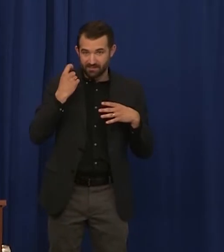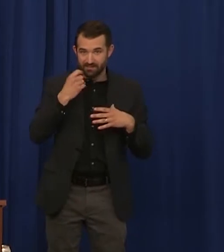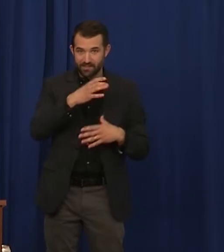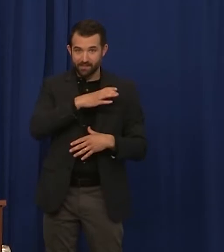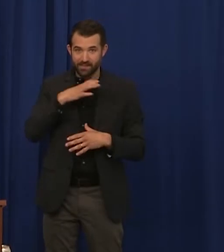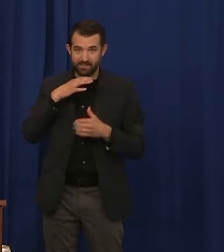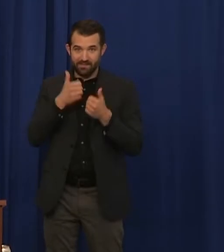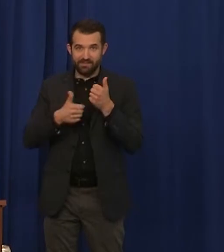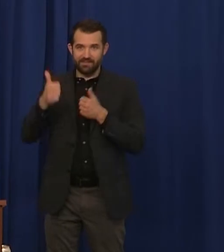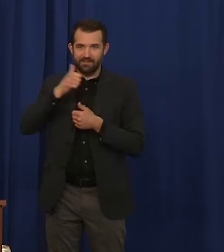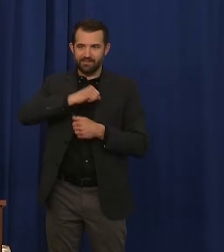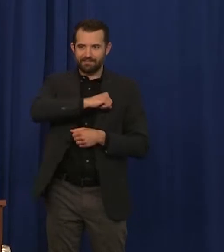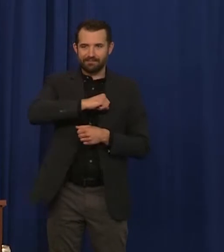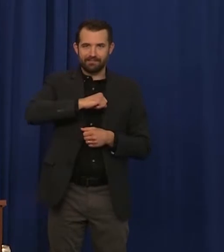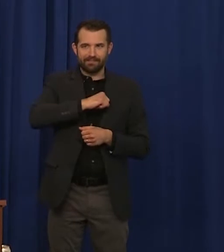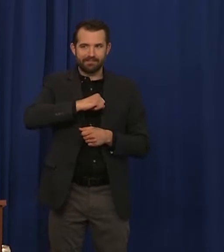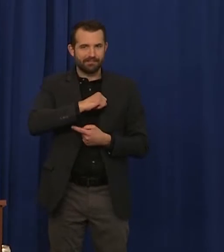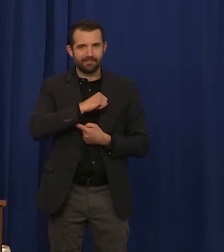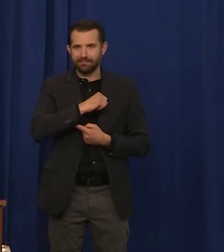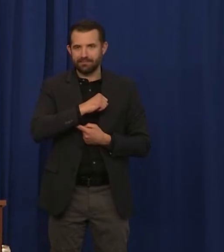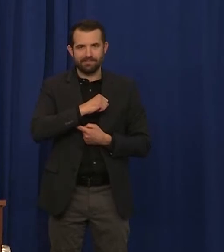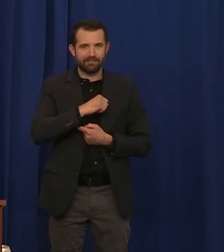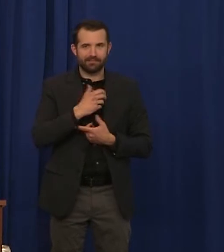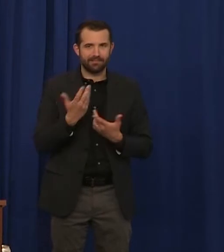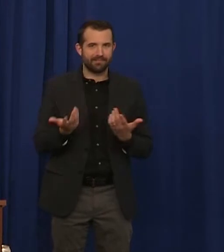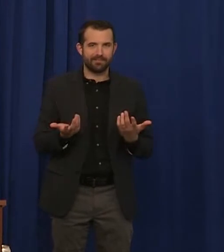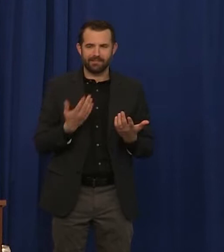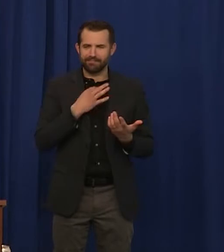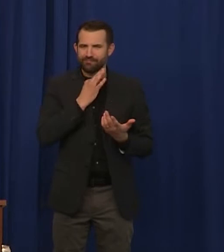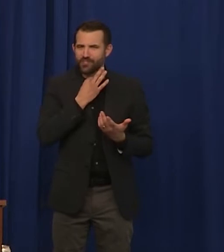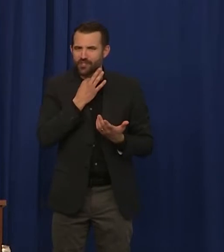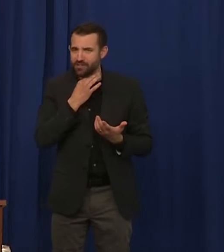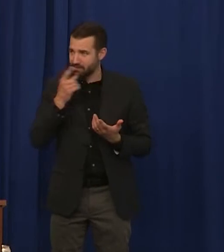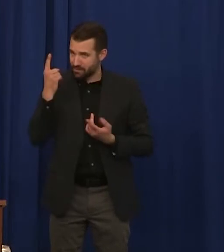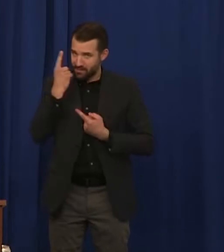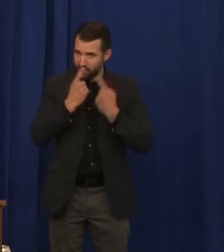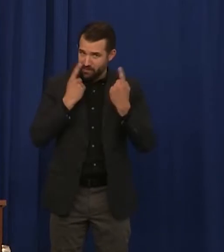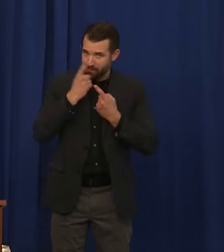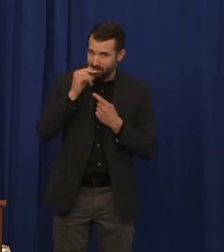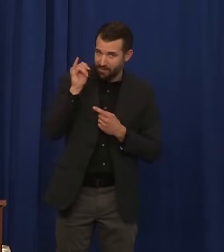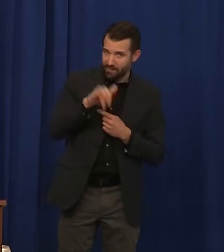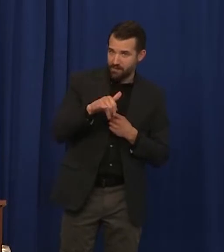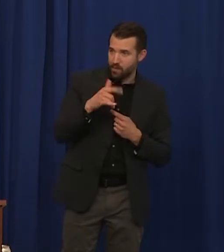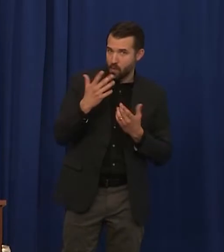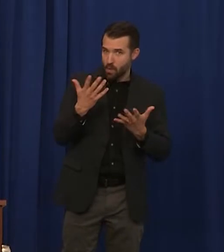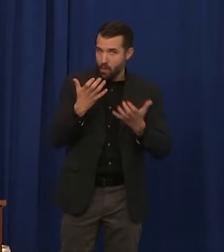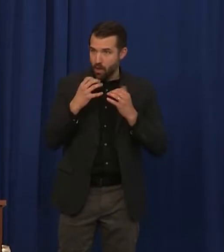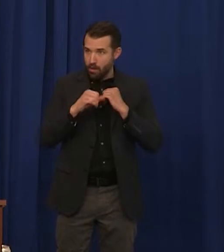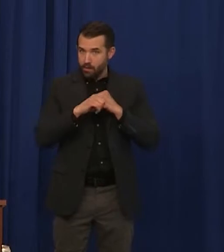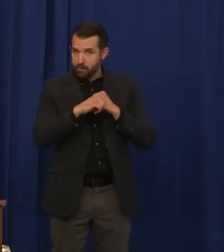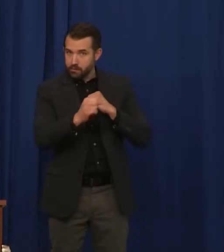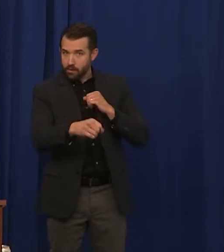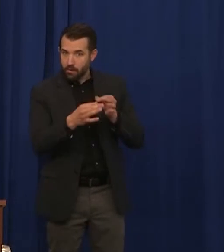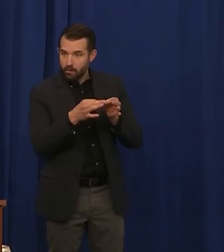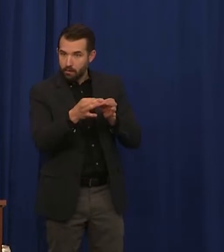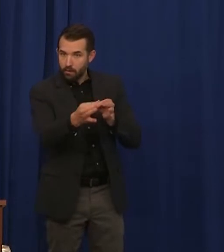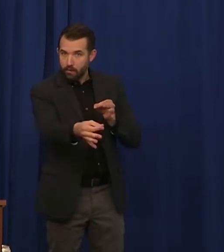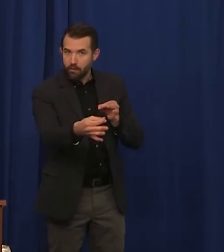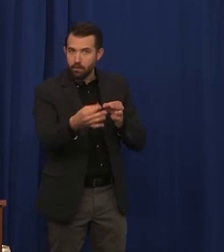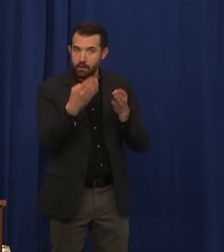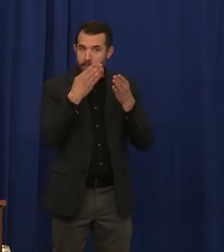being considered, and have you had any requests from business groups to delay the current public comment or implementation